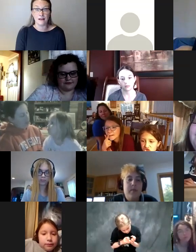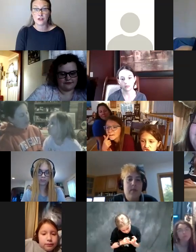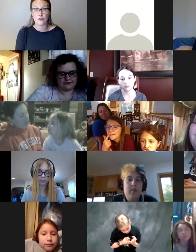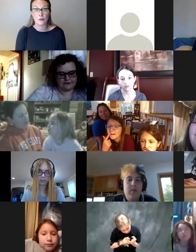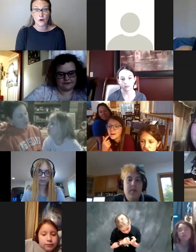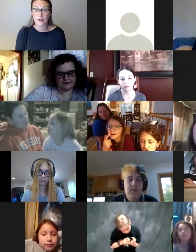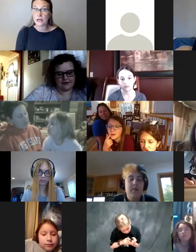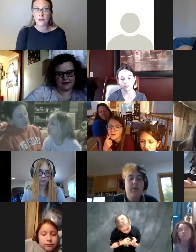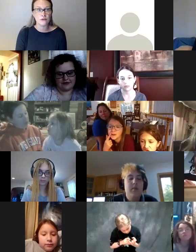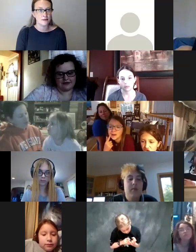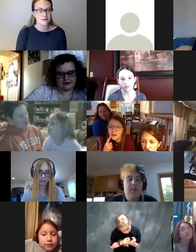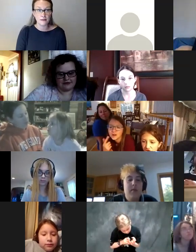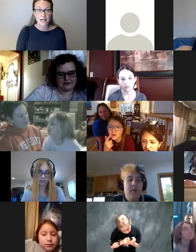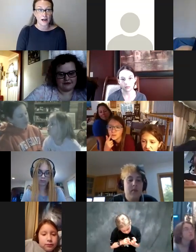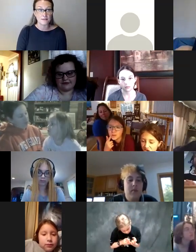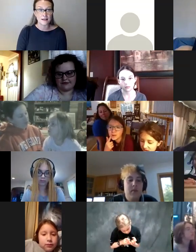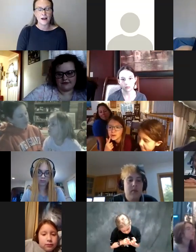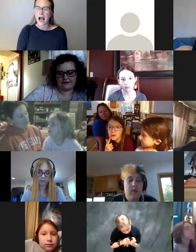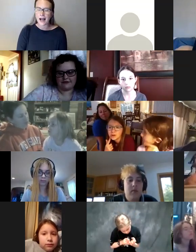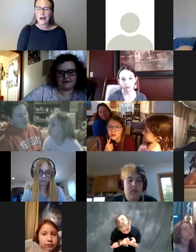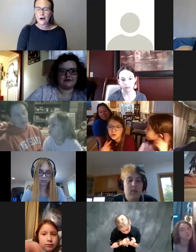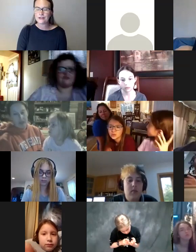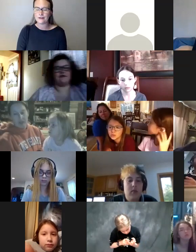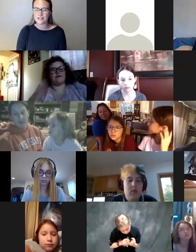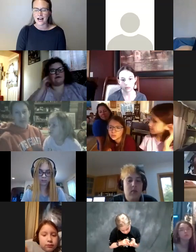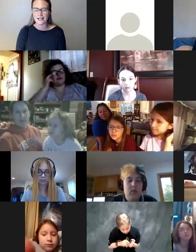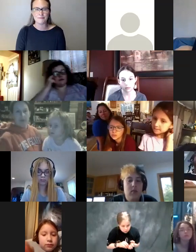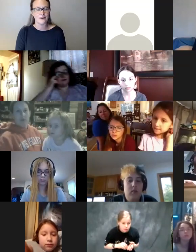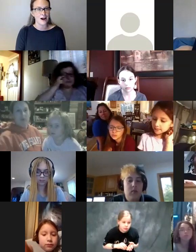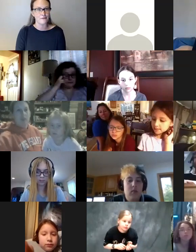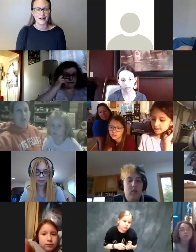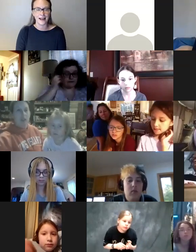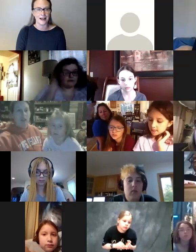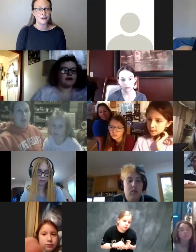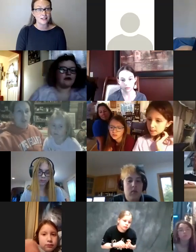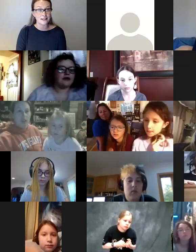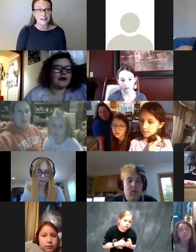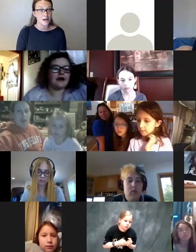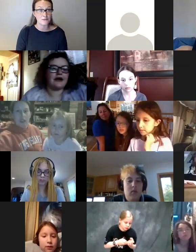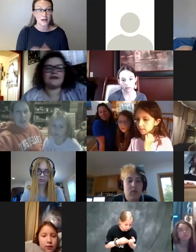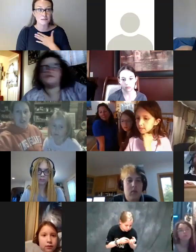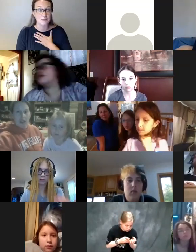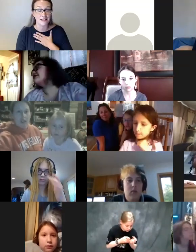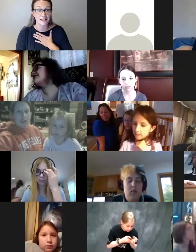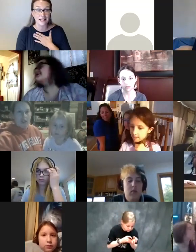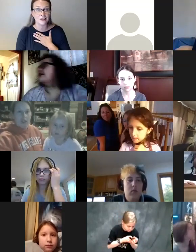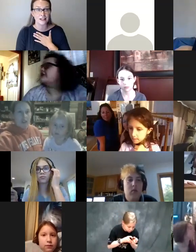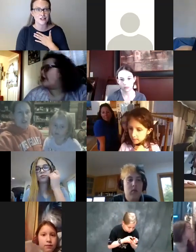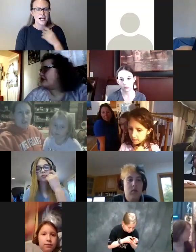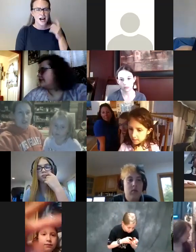so the more that we use them, sometimes I know some signs, but I forget. Just like sometimes when I'm speaking in English, I'm like,